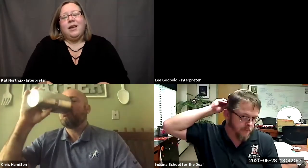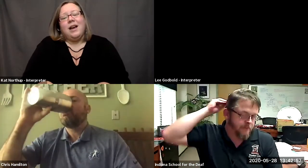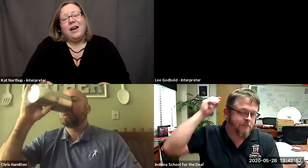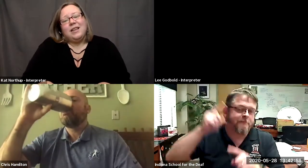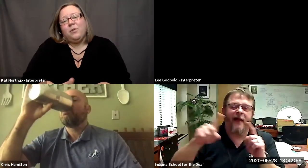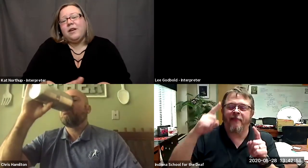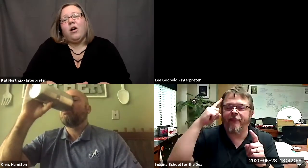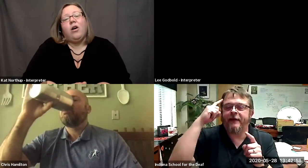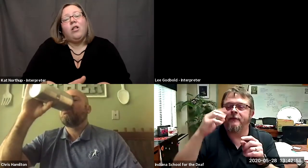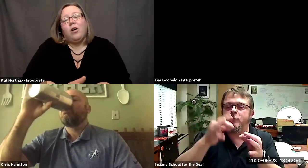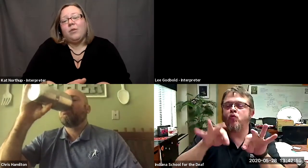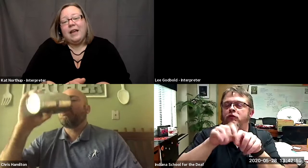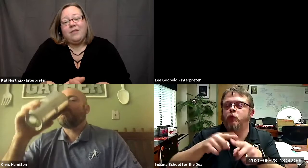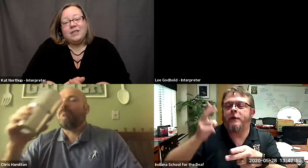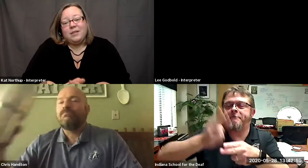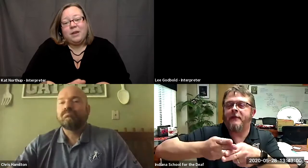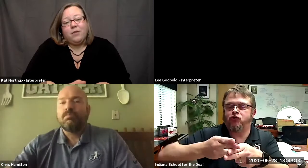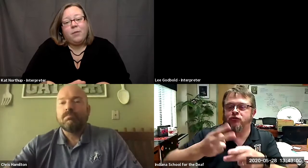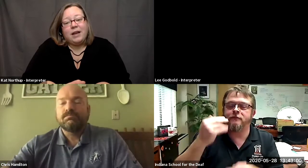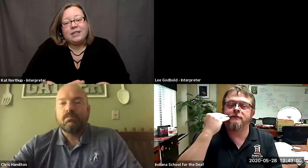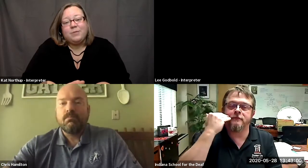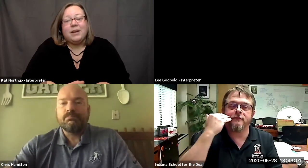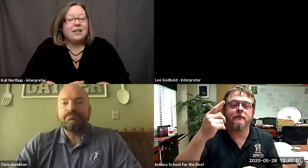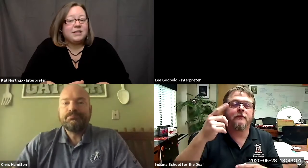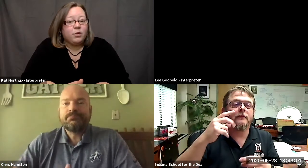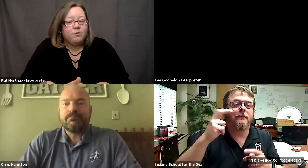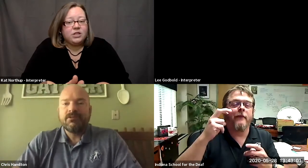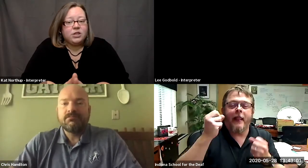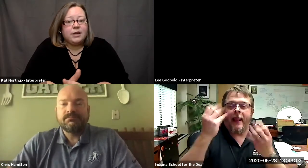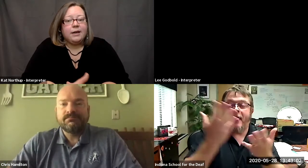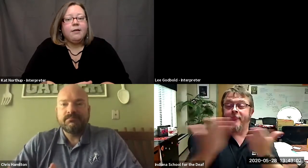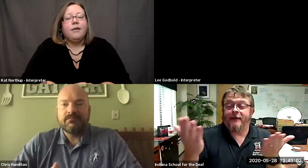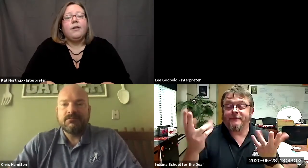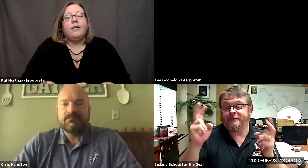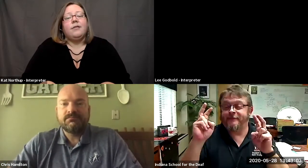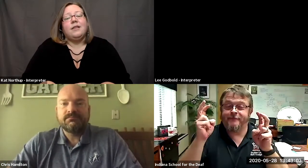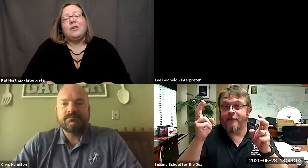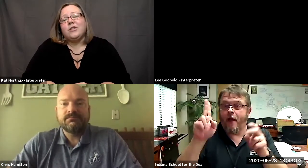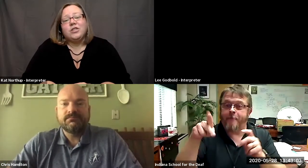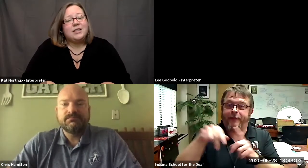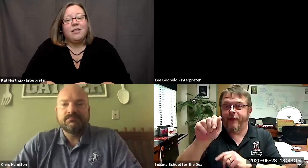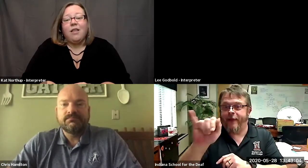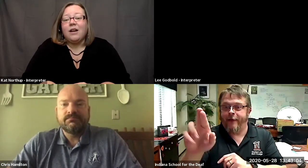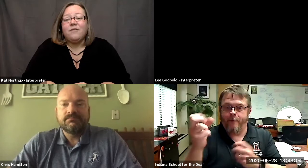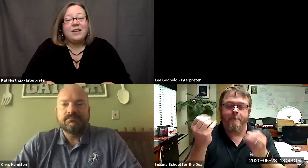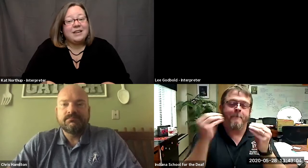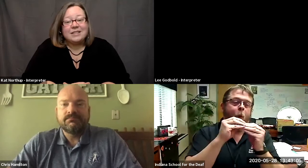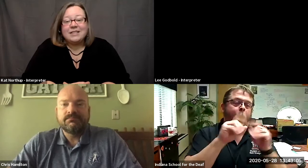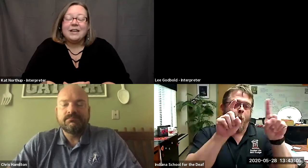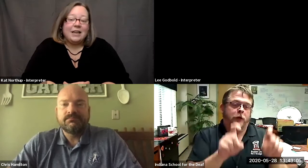Yeah, I think we all already have this in the back of our minds, but I think it's worth mentioning that there are just a lot of things, again,